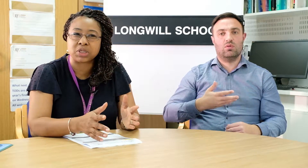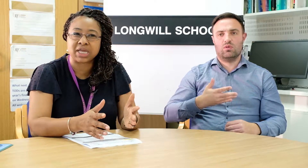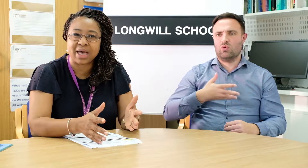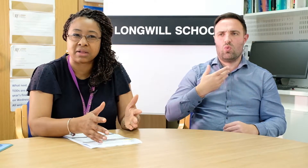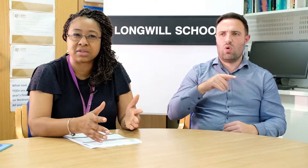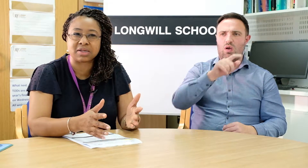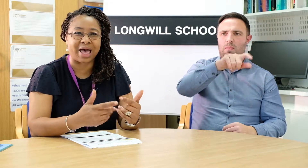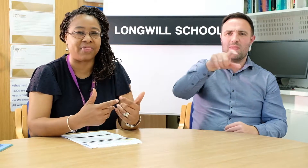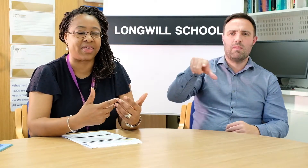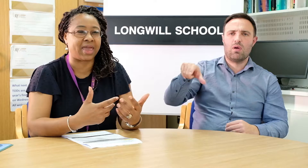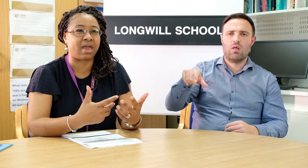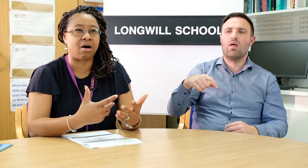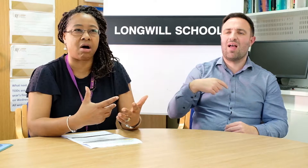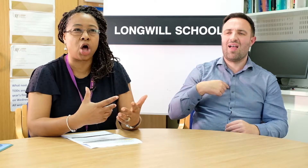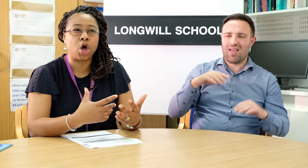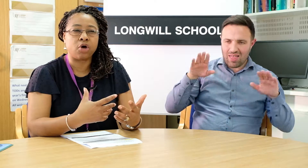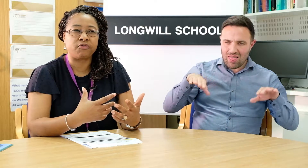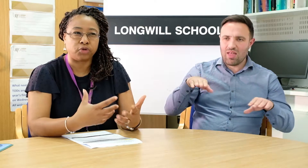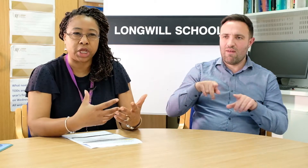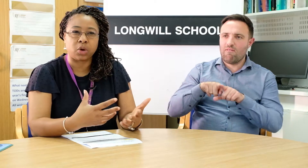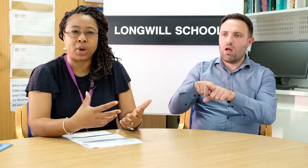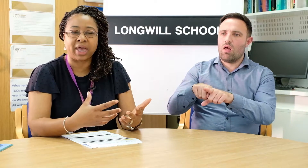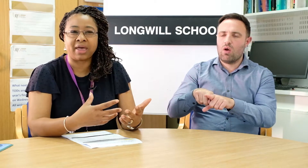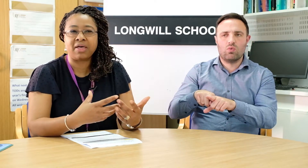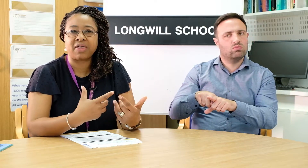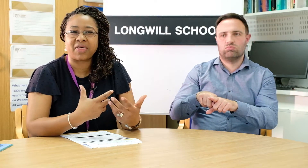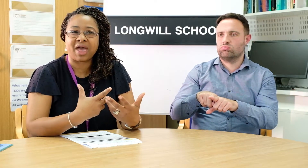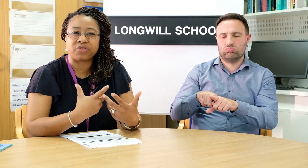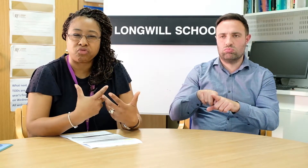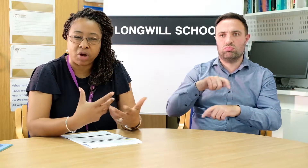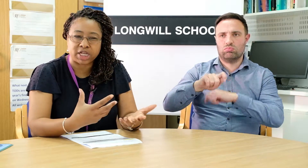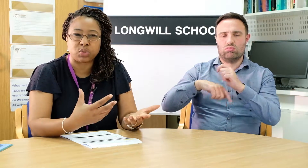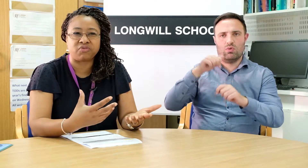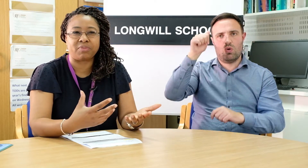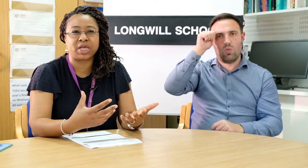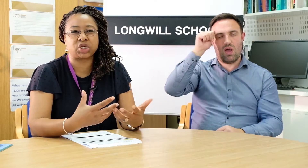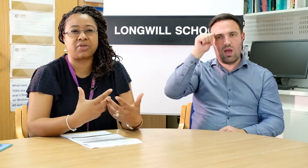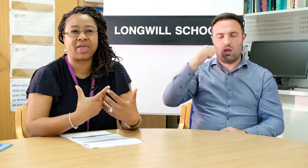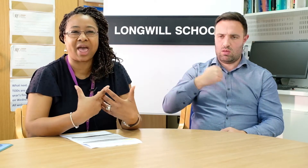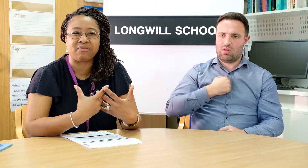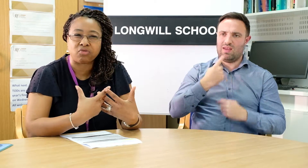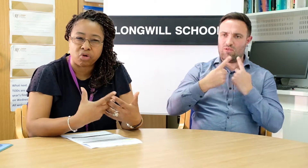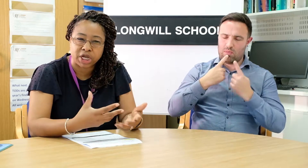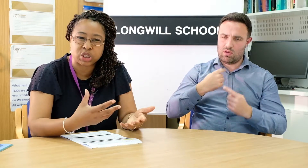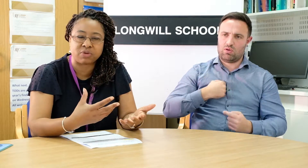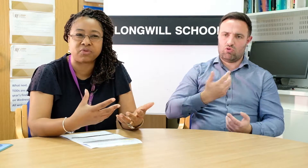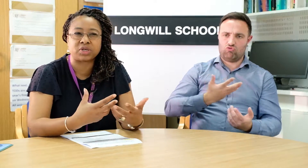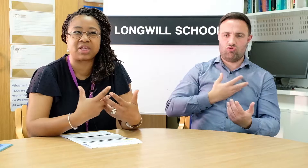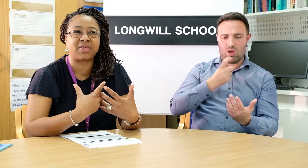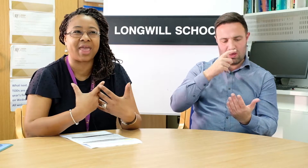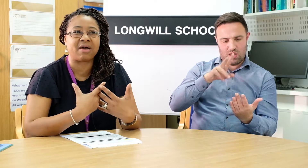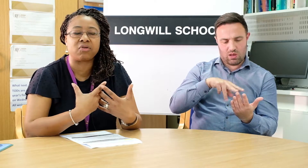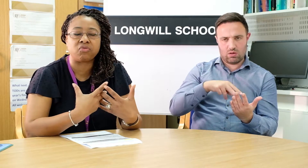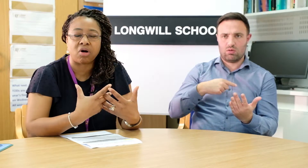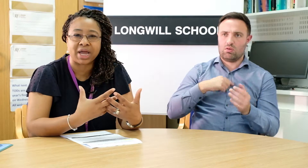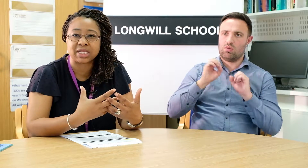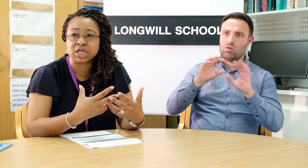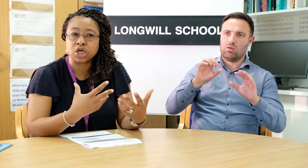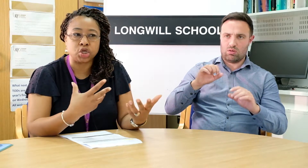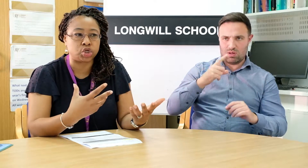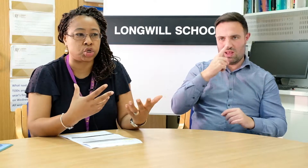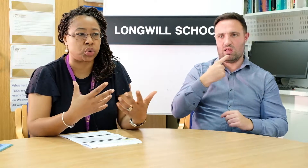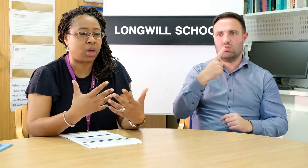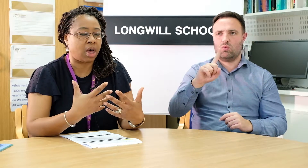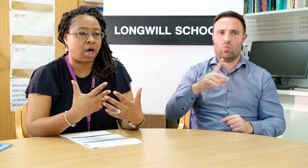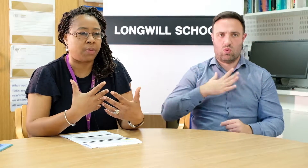following anybody else, and they are fully aware that they have the right to information, that they have a right to a voice, that they have a